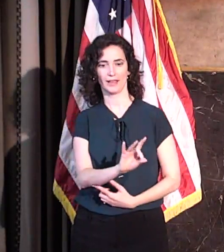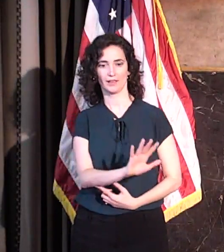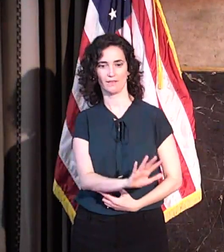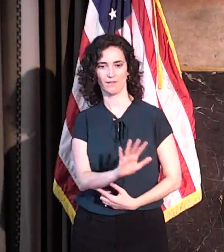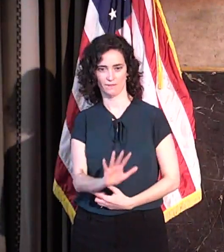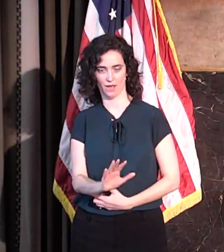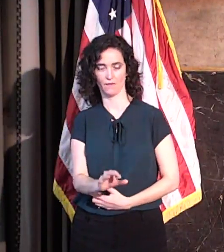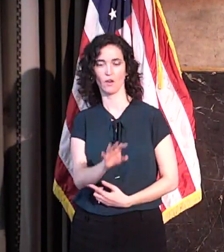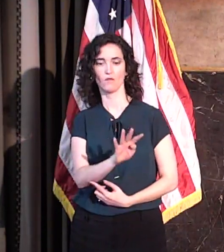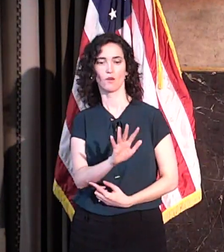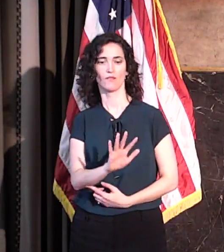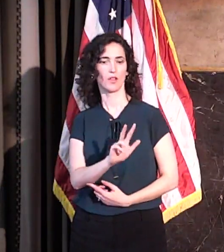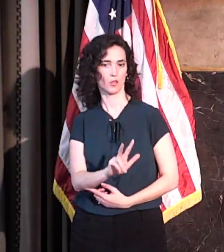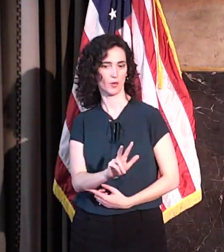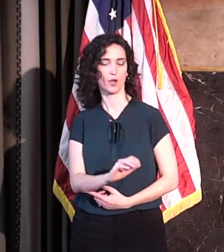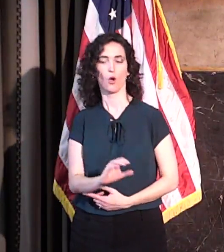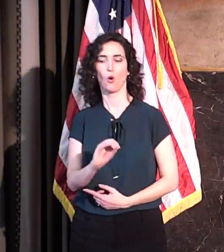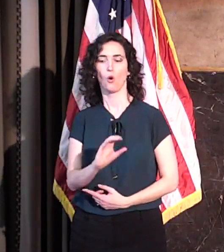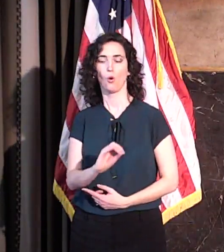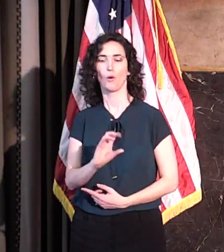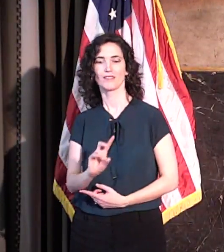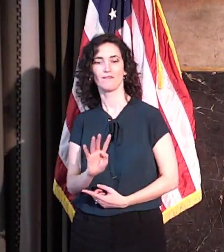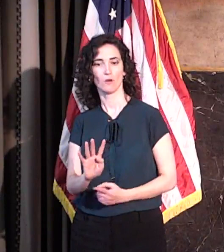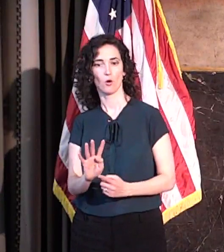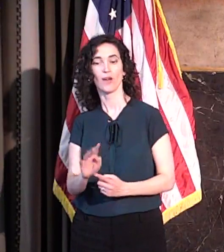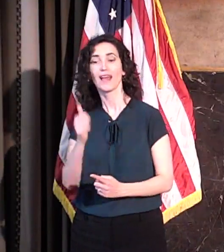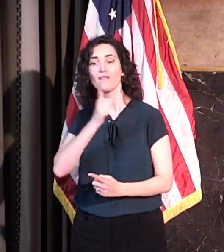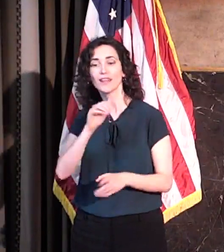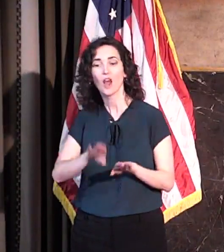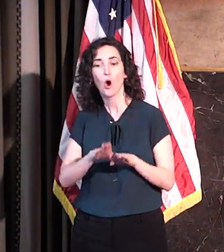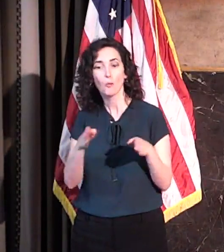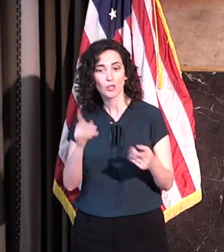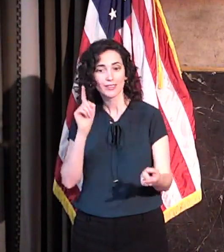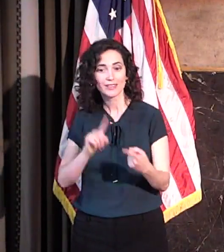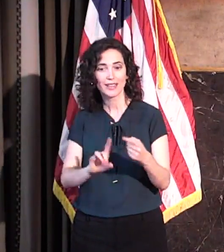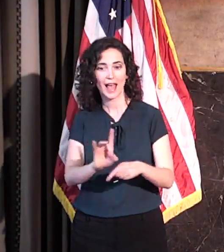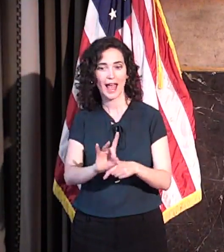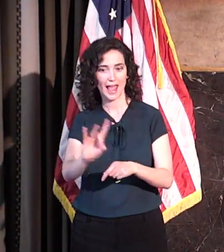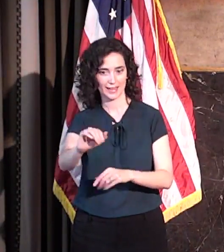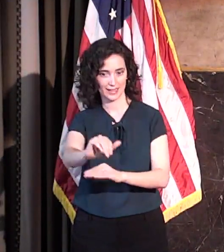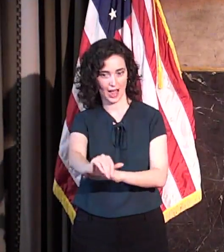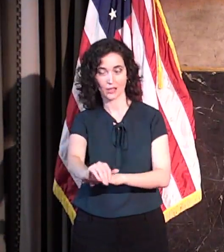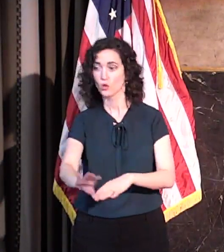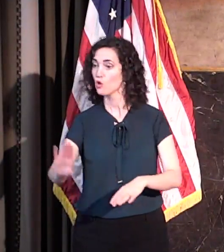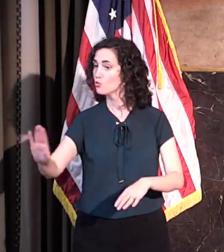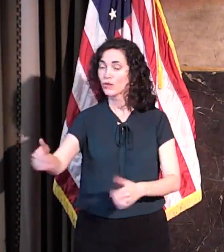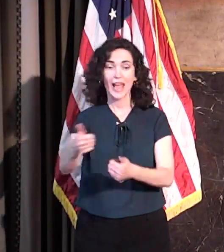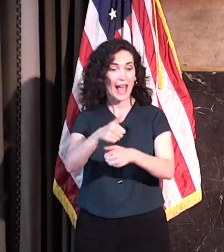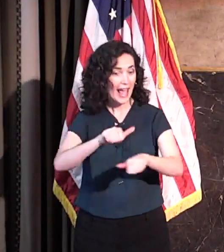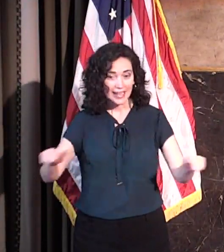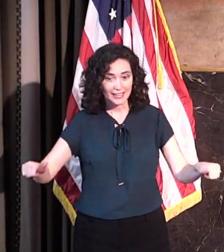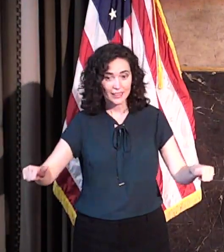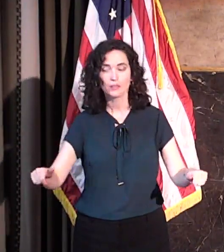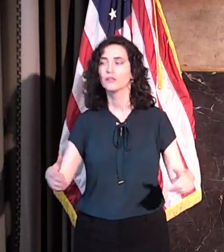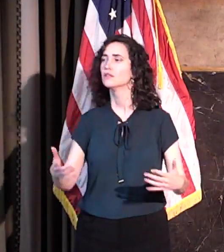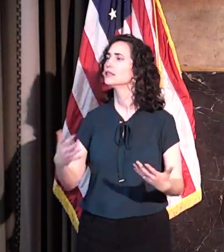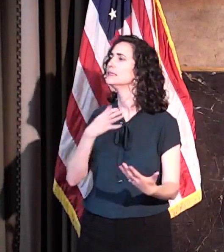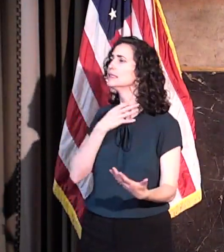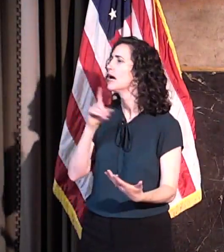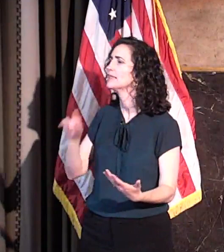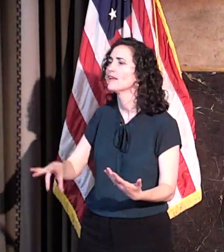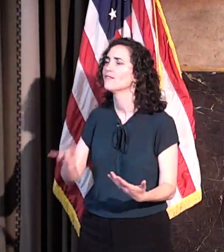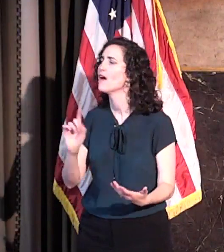855-453-0074. And it's open till 8 p.m. 7 days a week. This is a number that anyone can call if they want help connecting